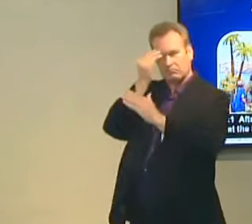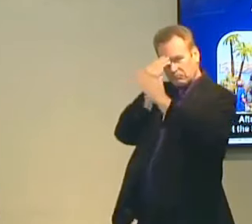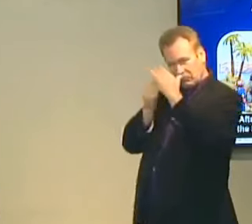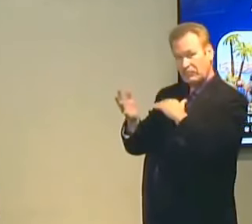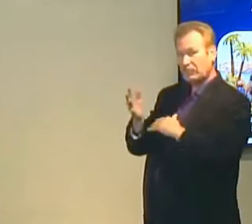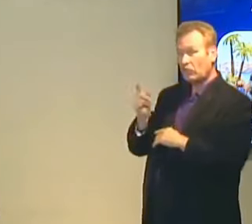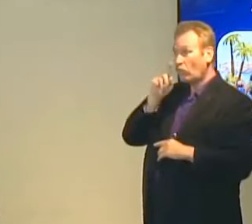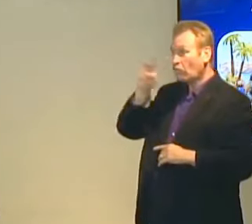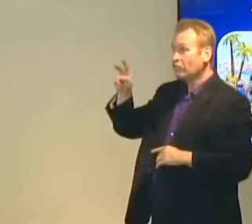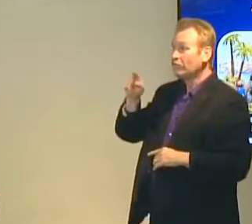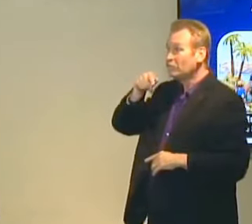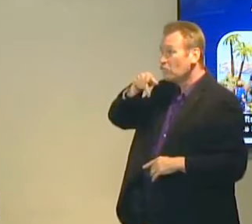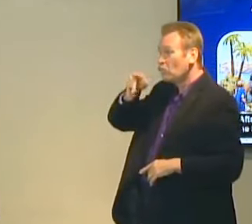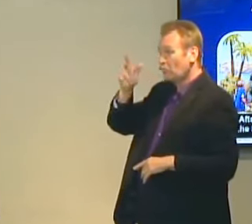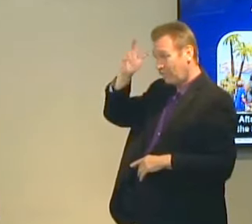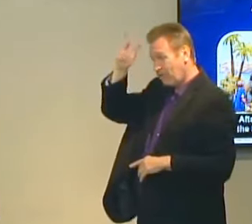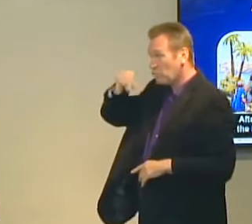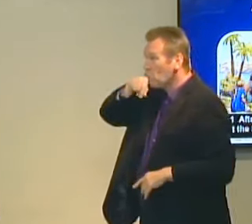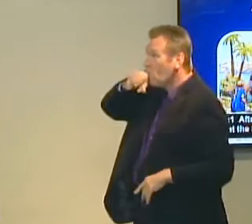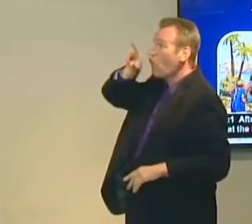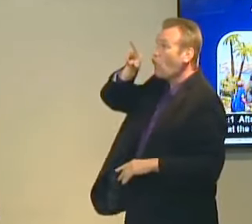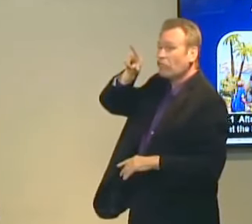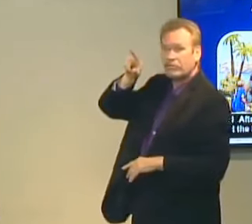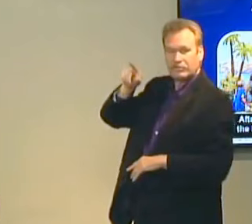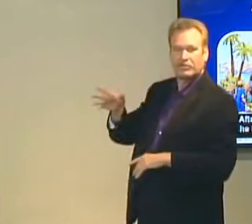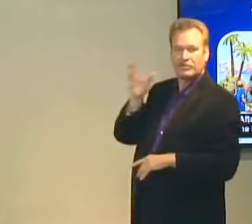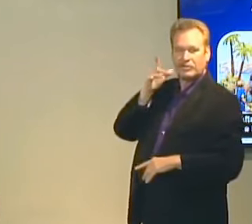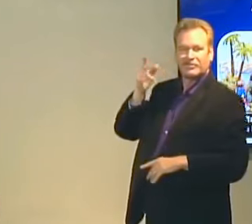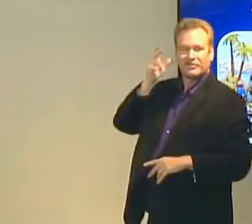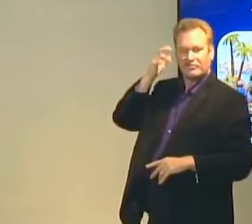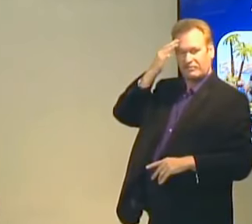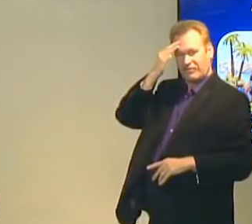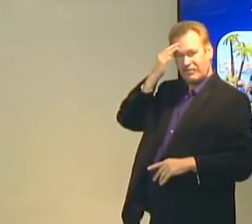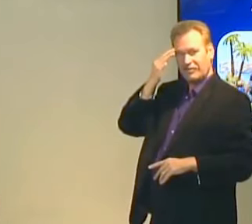denied Jesus. And Jesus had told him. You will deny me. Three times. Before the cross.